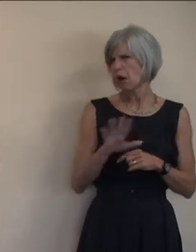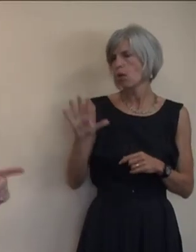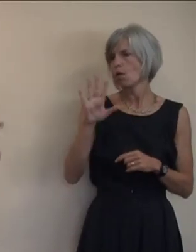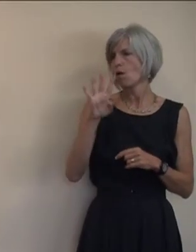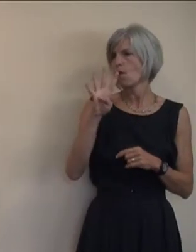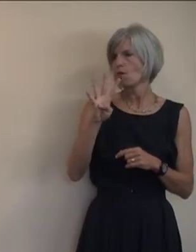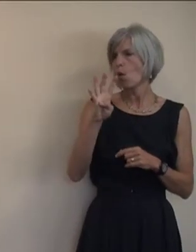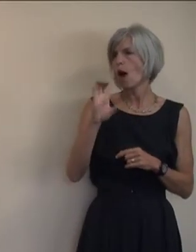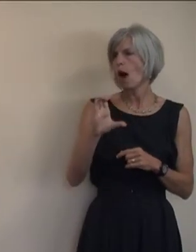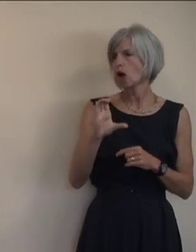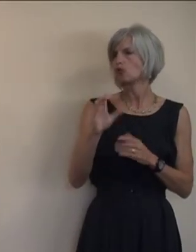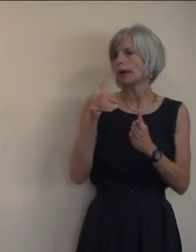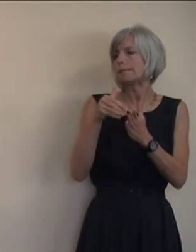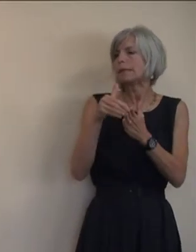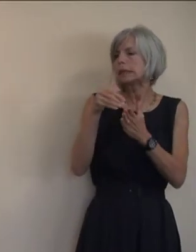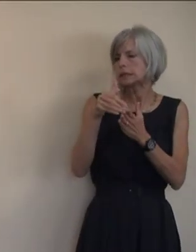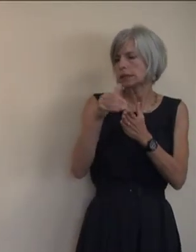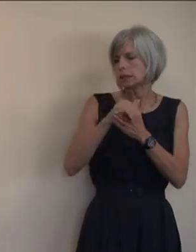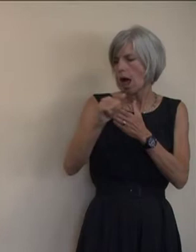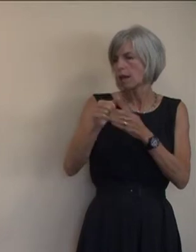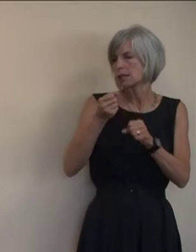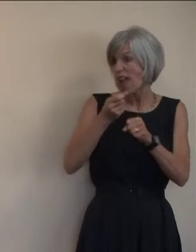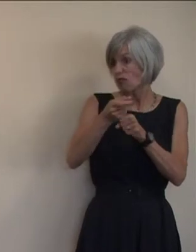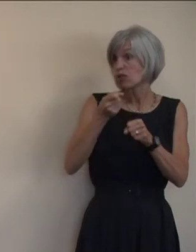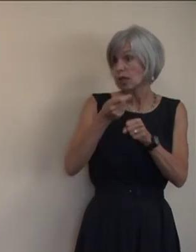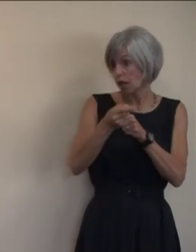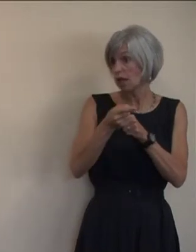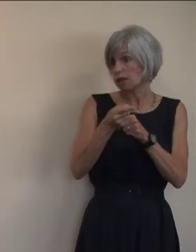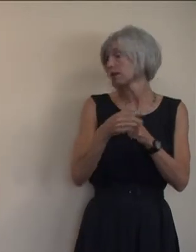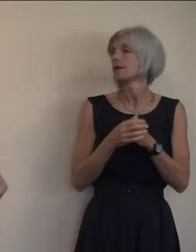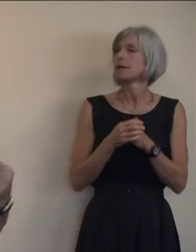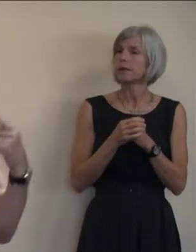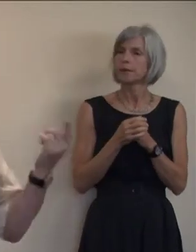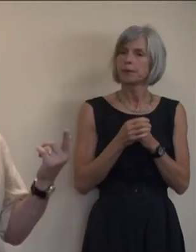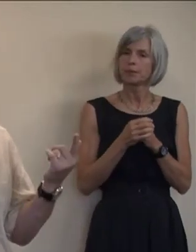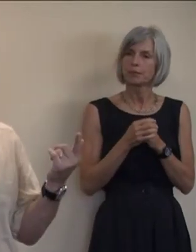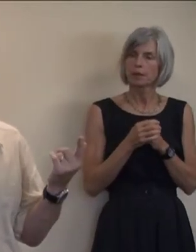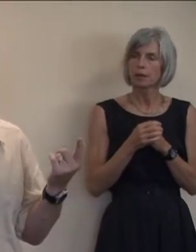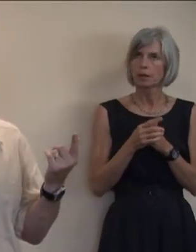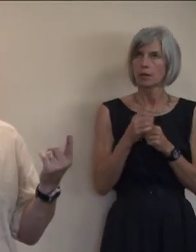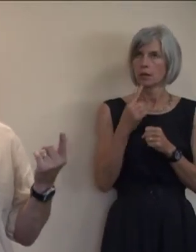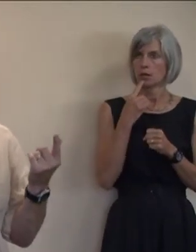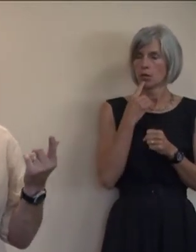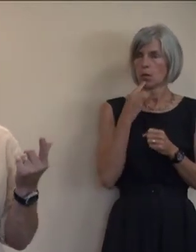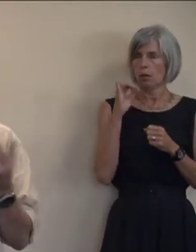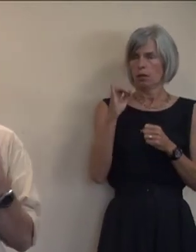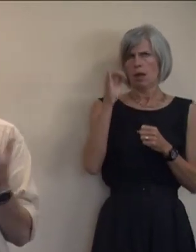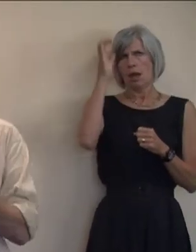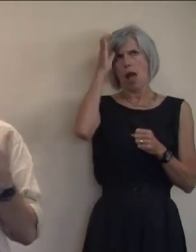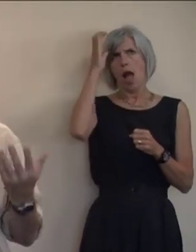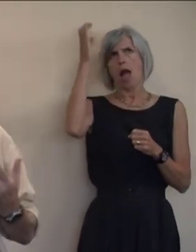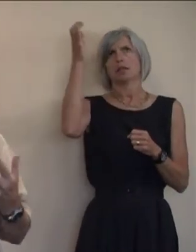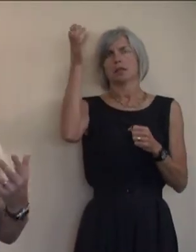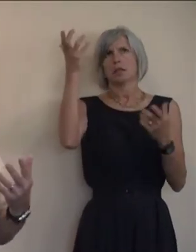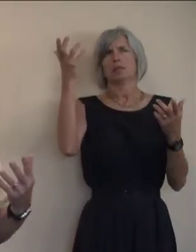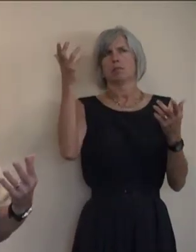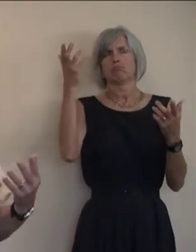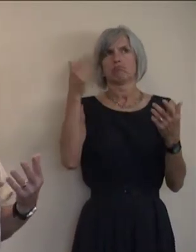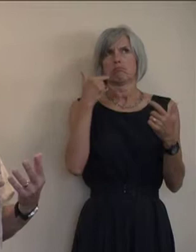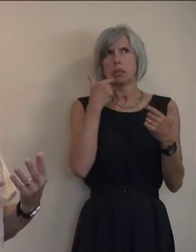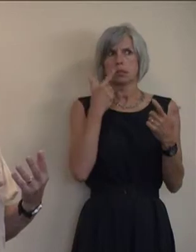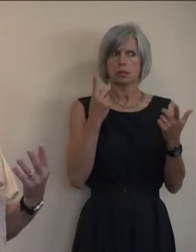That's every single year gets repeated. All right. Now, conceptually, I can make the